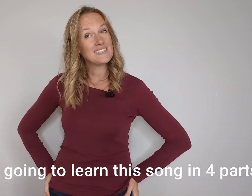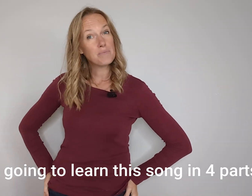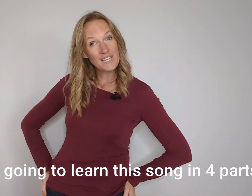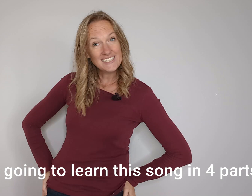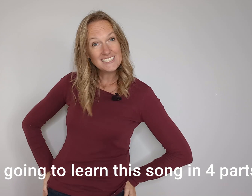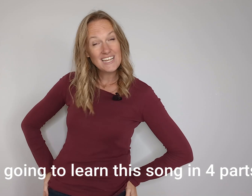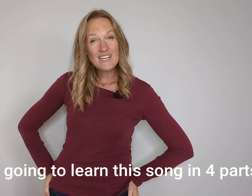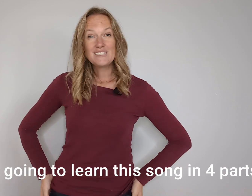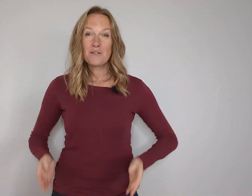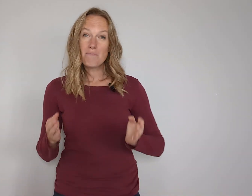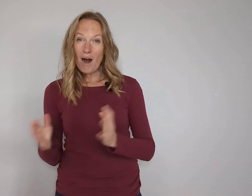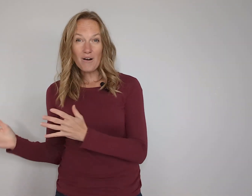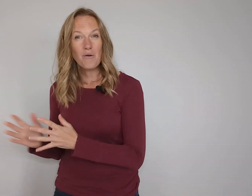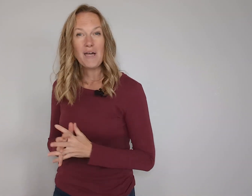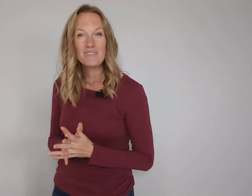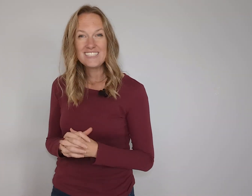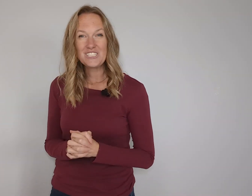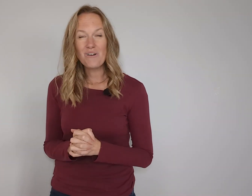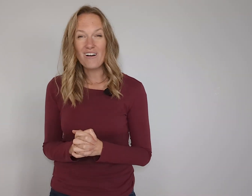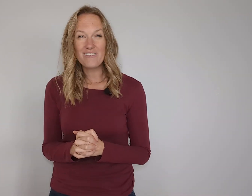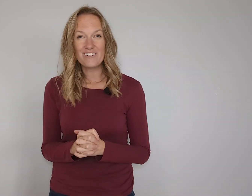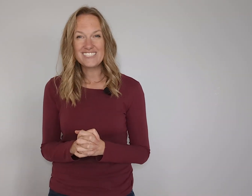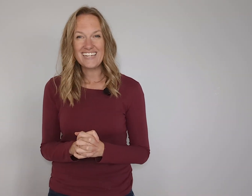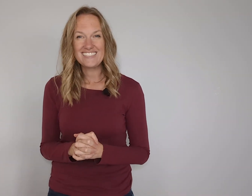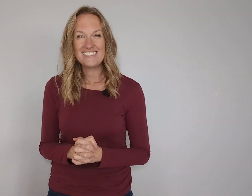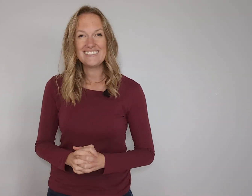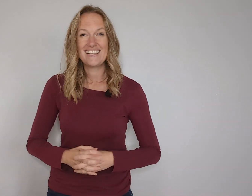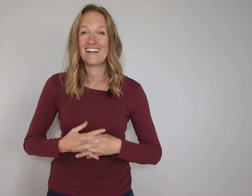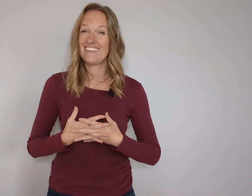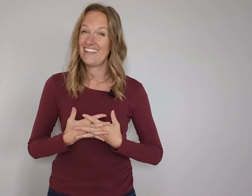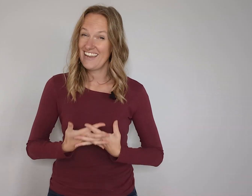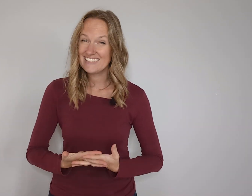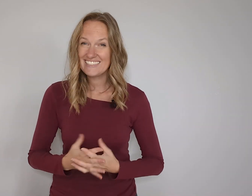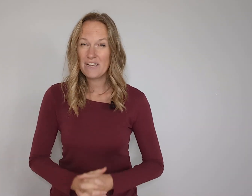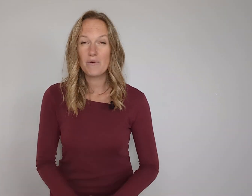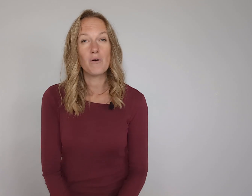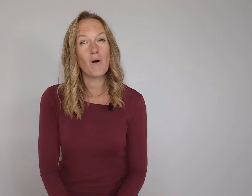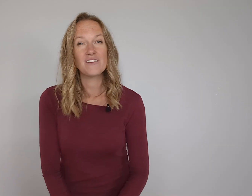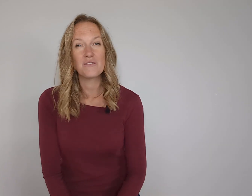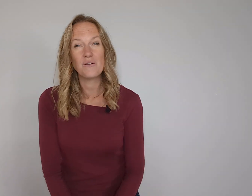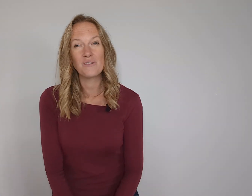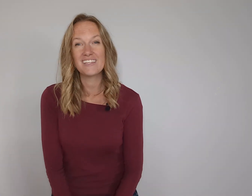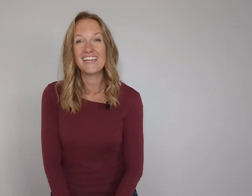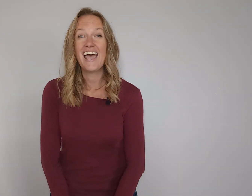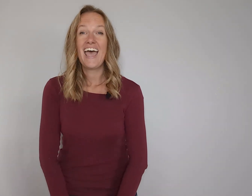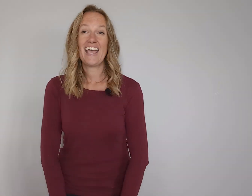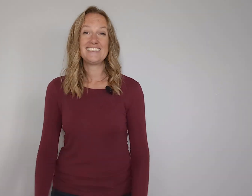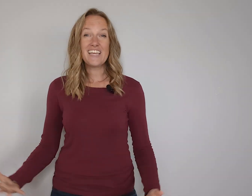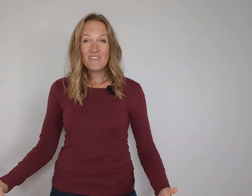the bridge. Tomorrow I will teach you all the verse sections. Then on the next day we will walk through the whole thing. And day